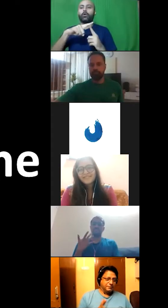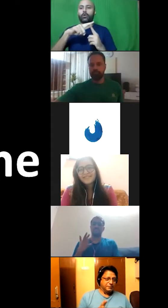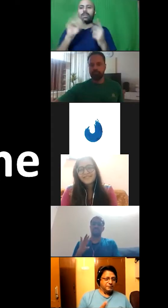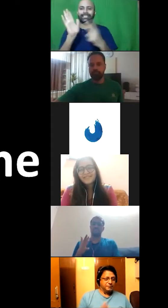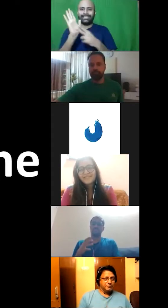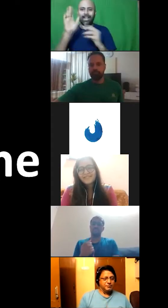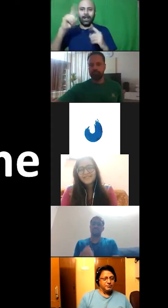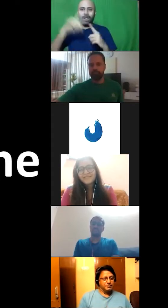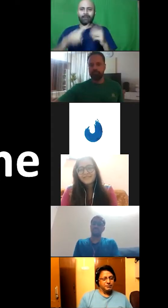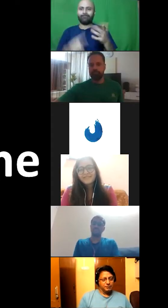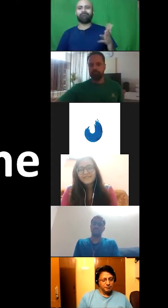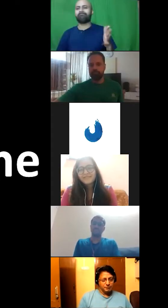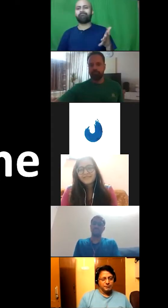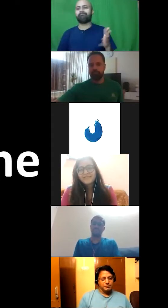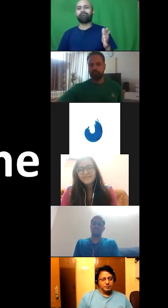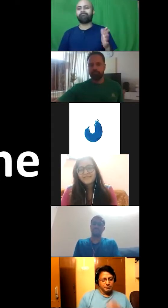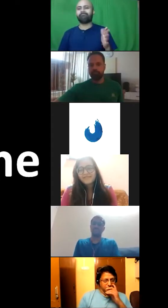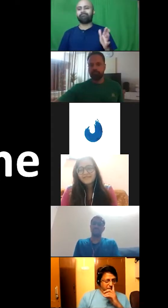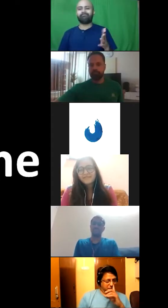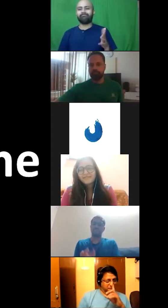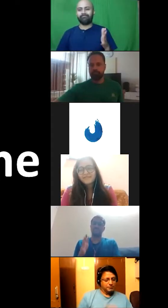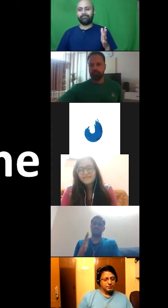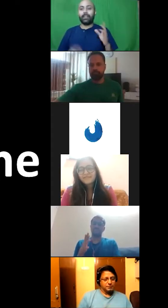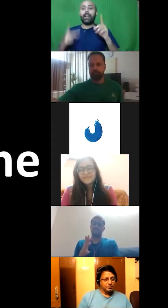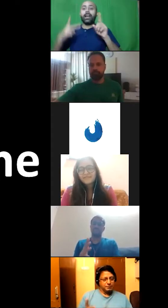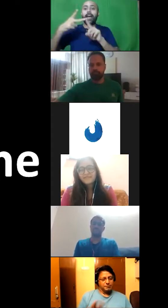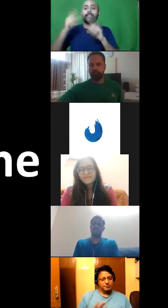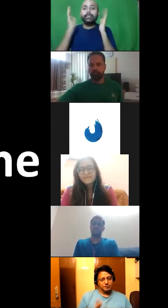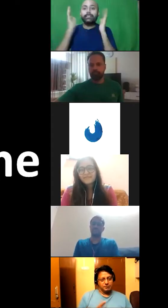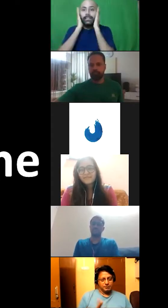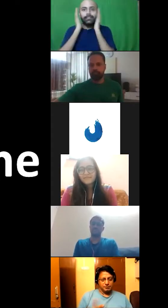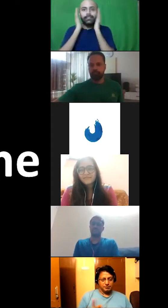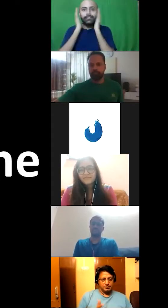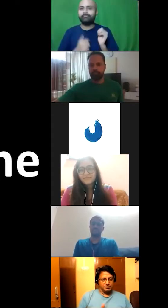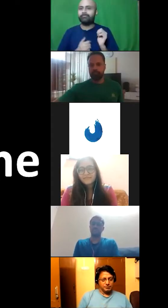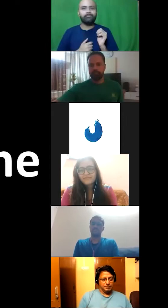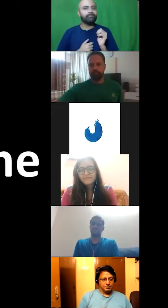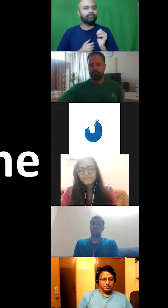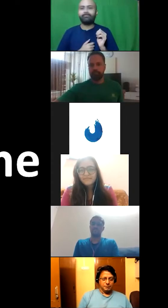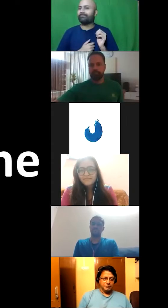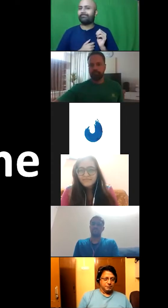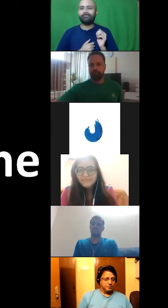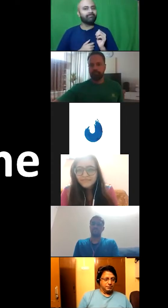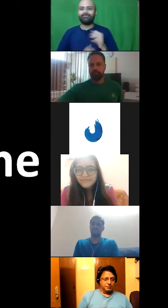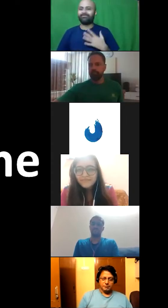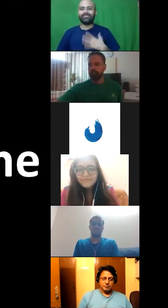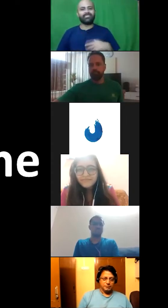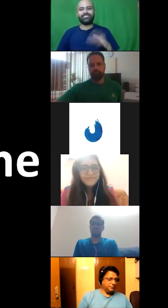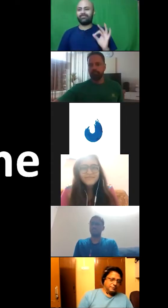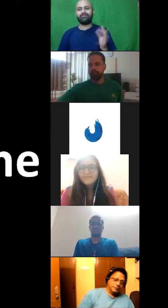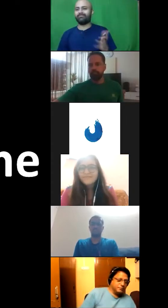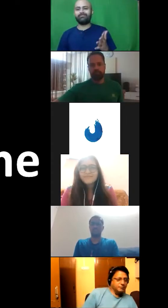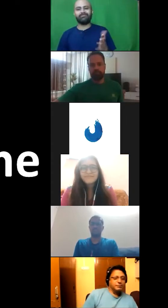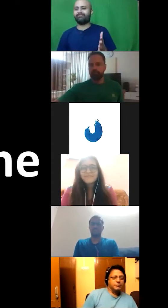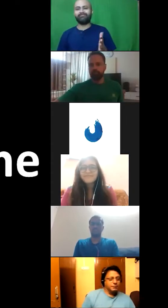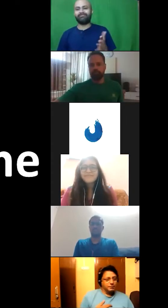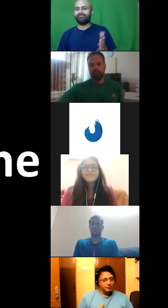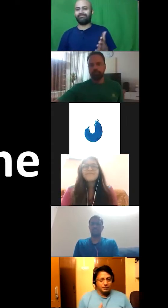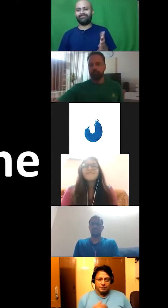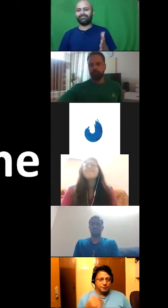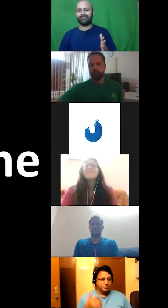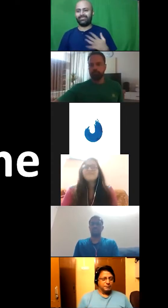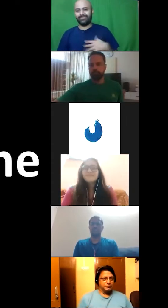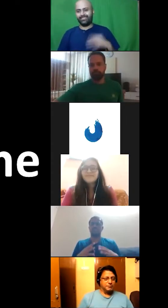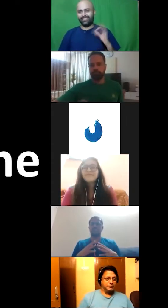Hand, you know, not. Not, not. This is not. And your face, you have to keep turning your head. You